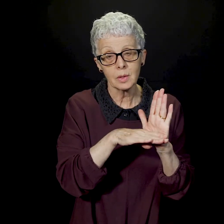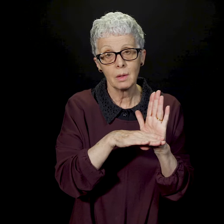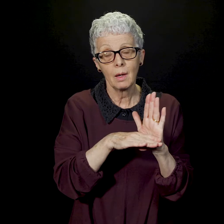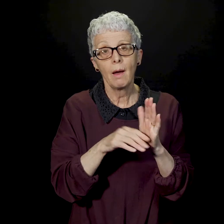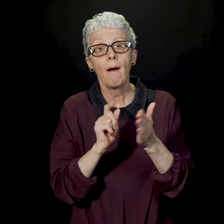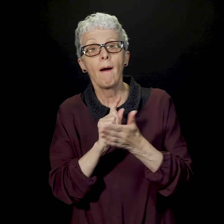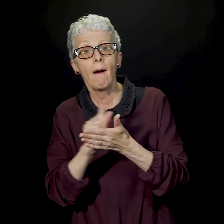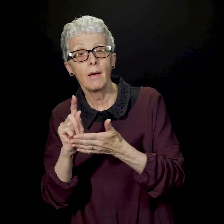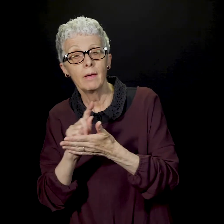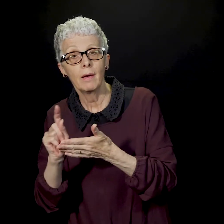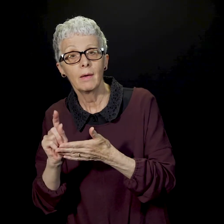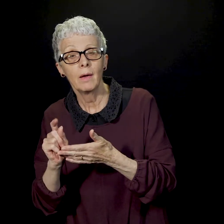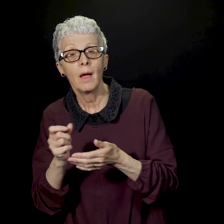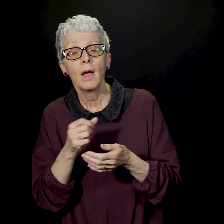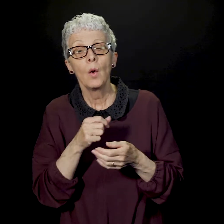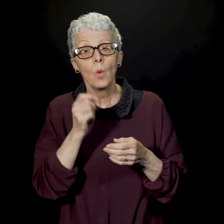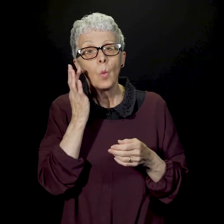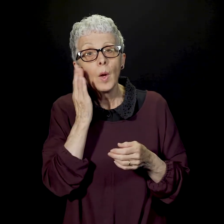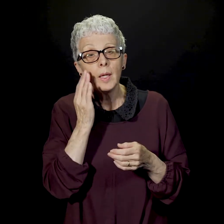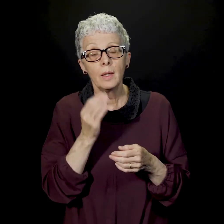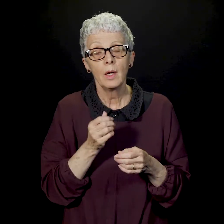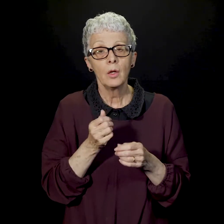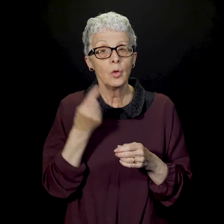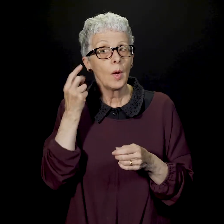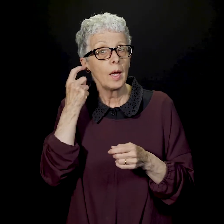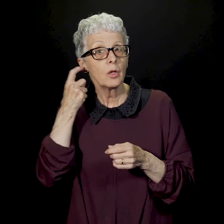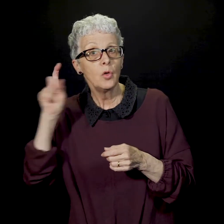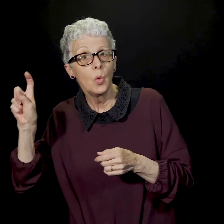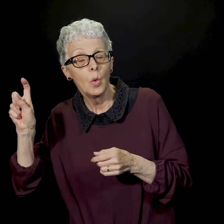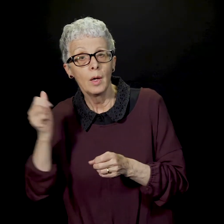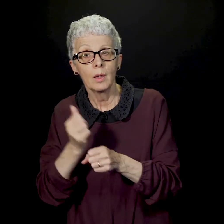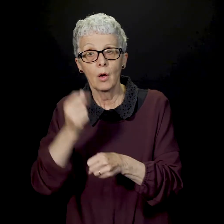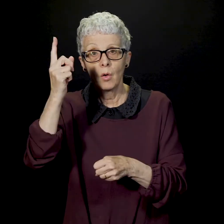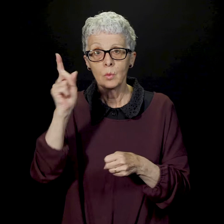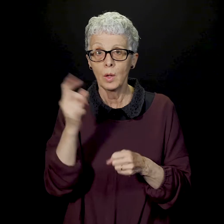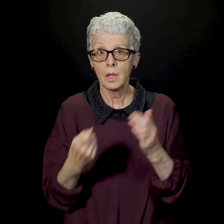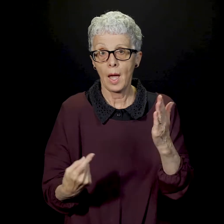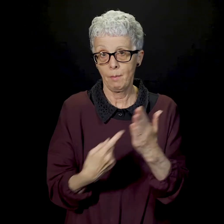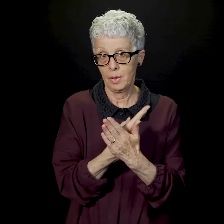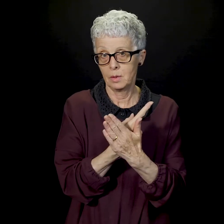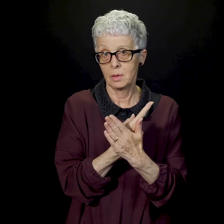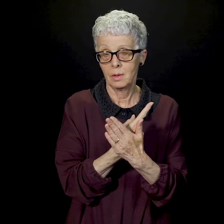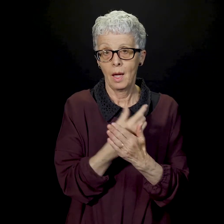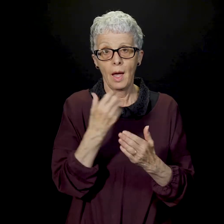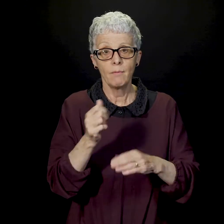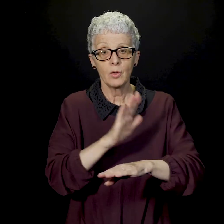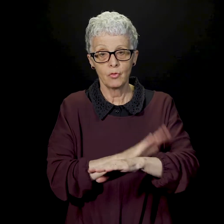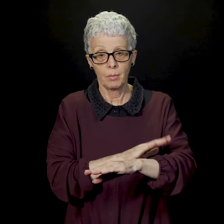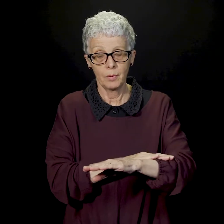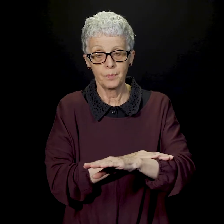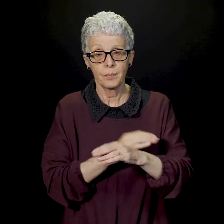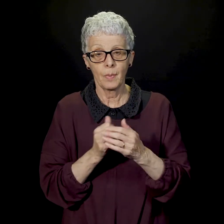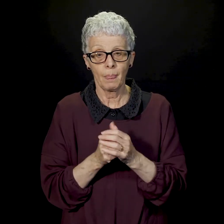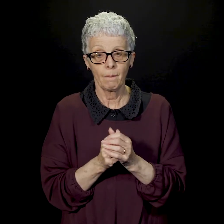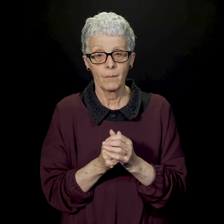that a small change, a slight drift from God, often leads to big consequences. Put your hands up. Who's seen pictures of the Ever Given this week